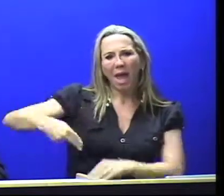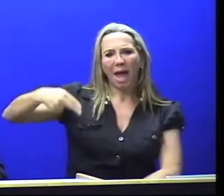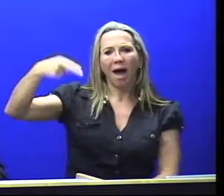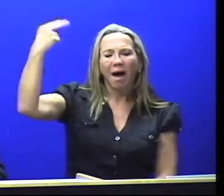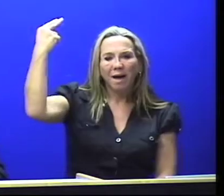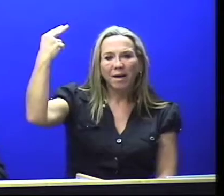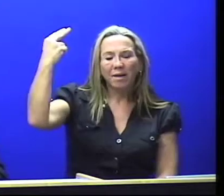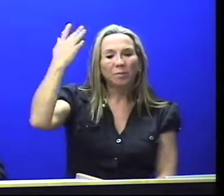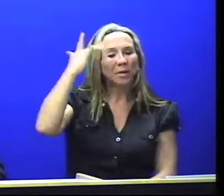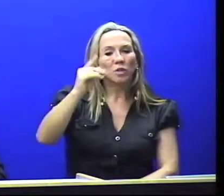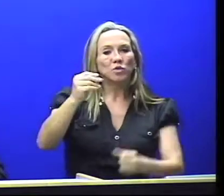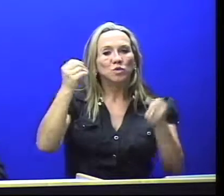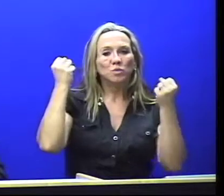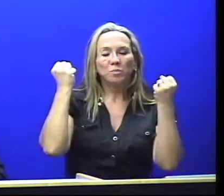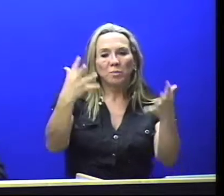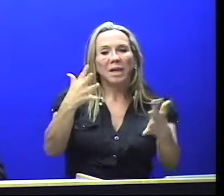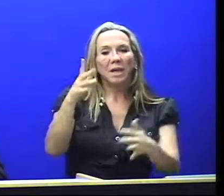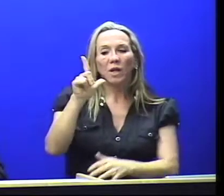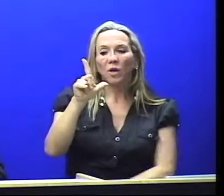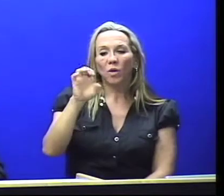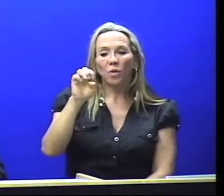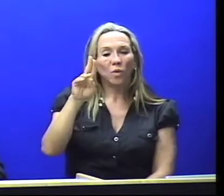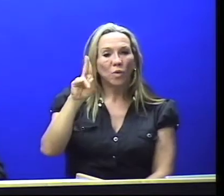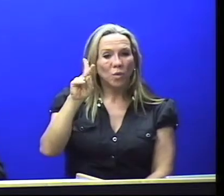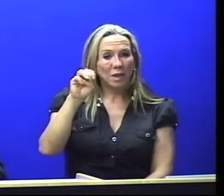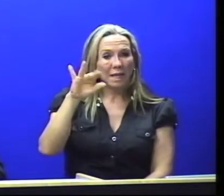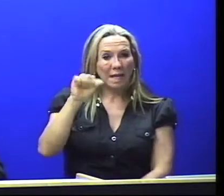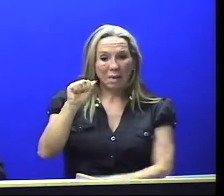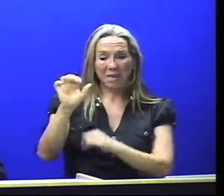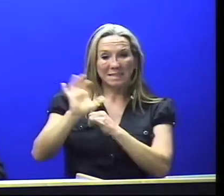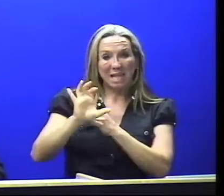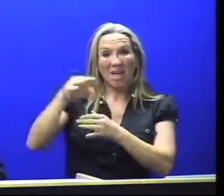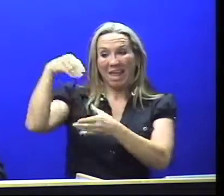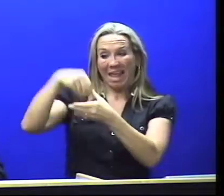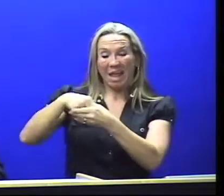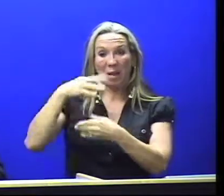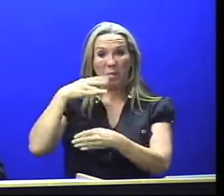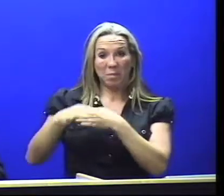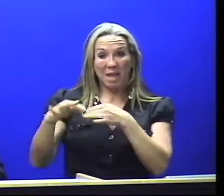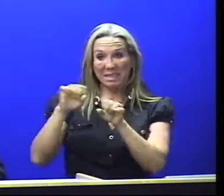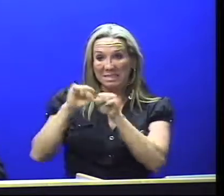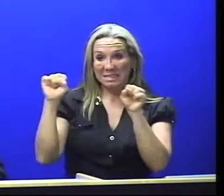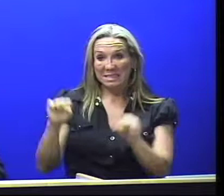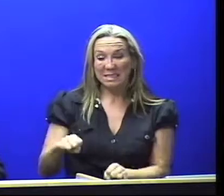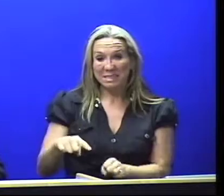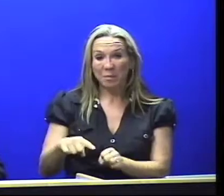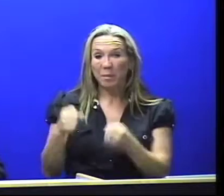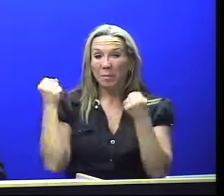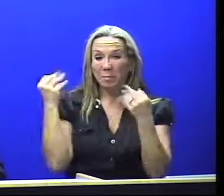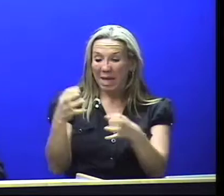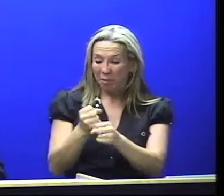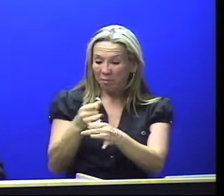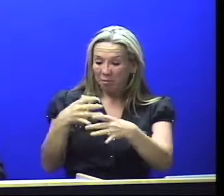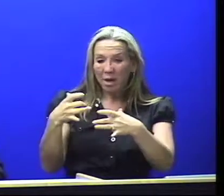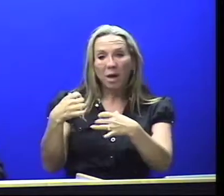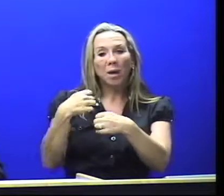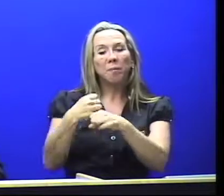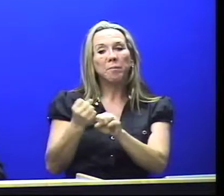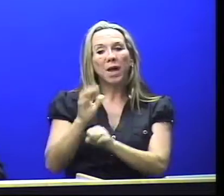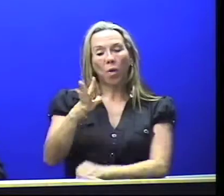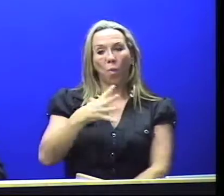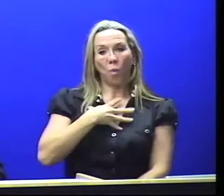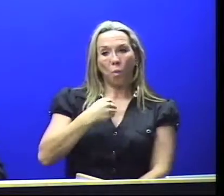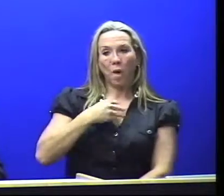so many leukemia cells in your blood system, and it makes your white count